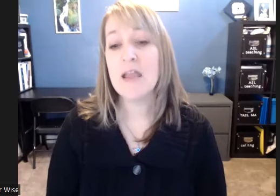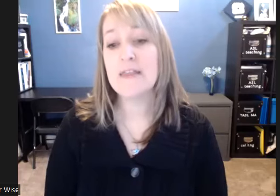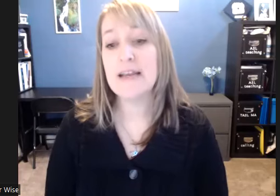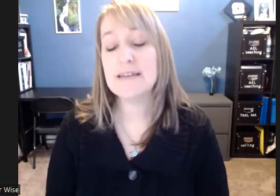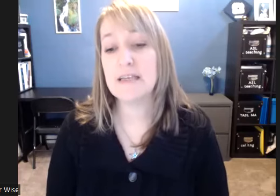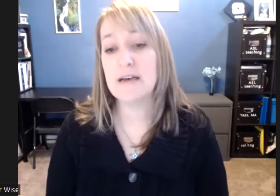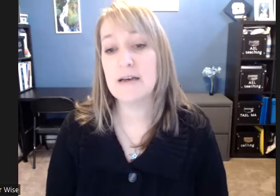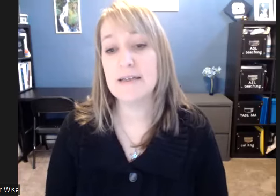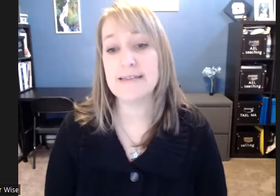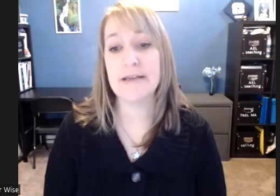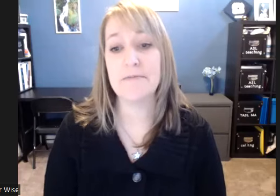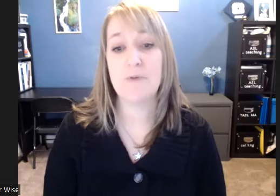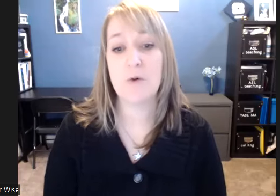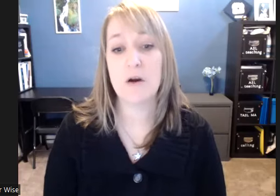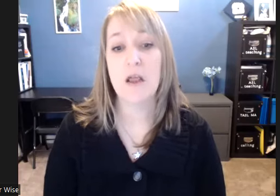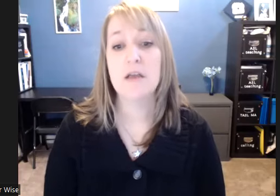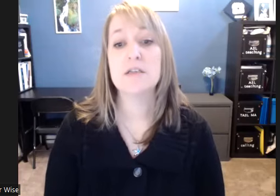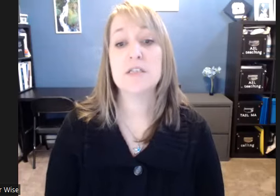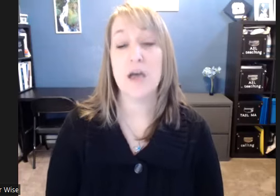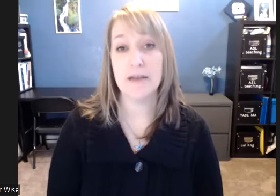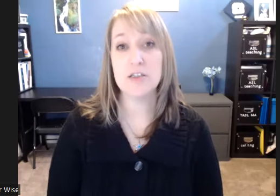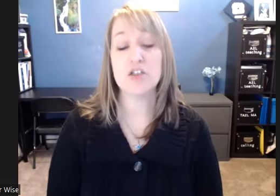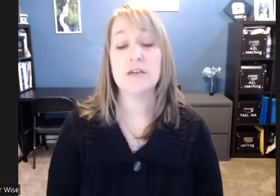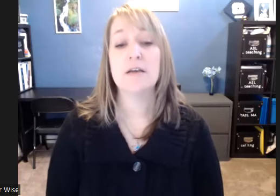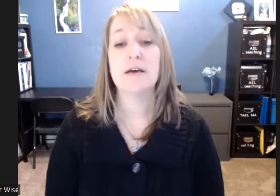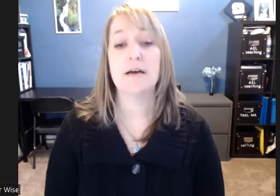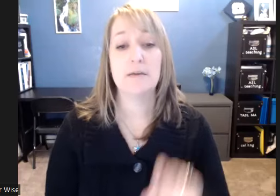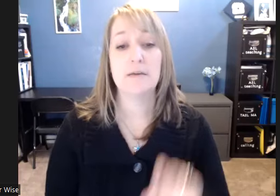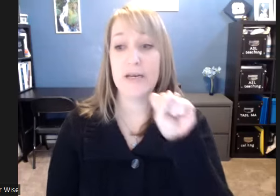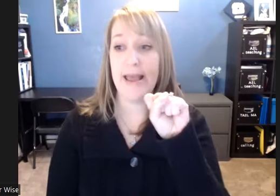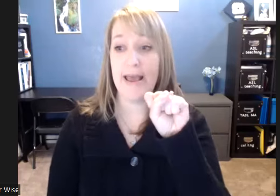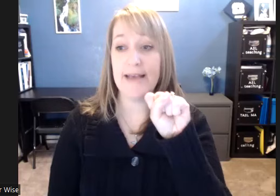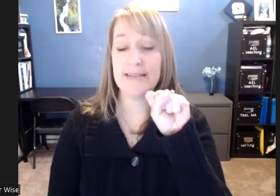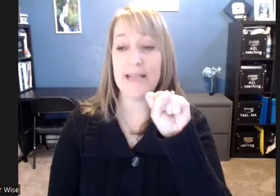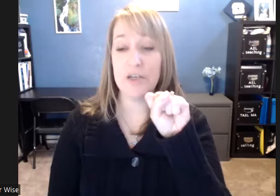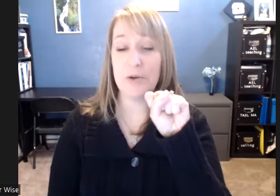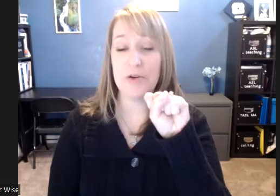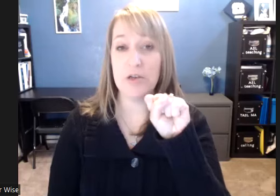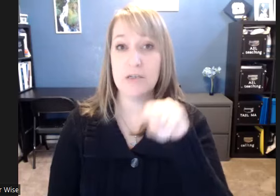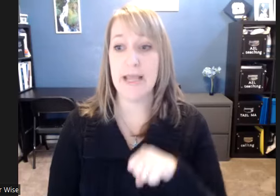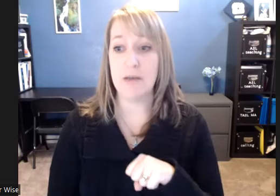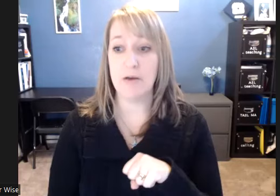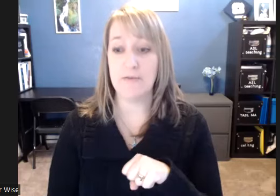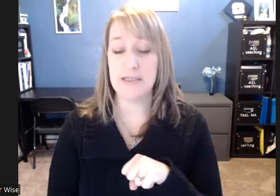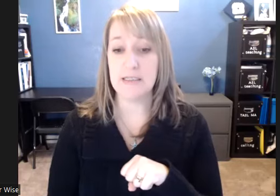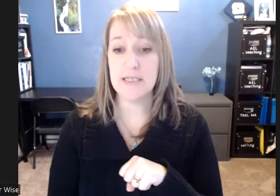The next is a sign for touch. You want an S hand shape on your non-dominant hand, palm facing